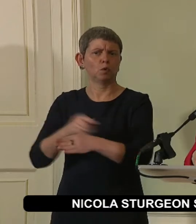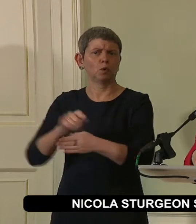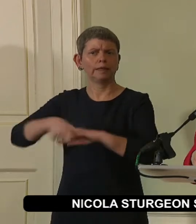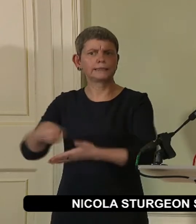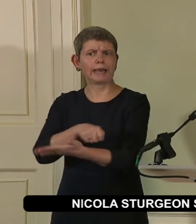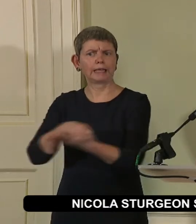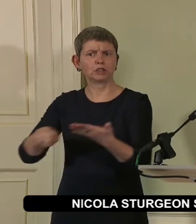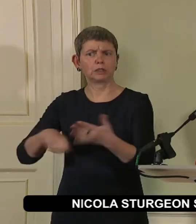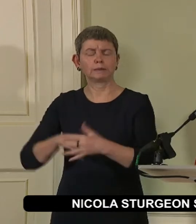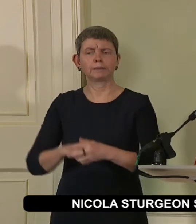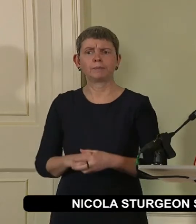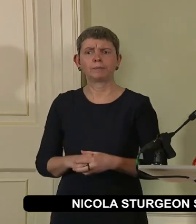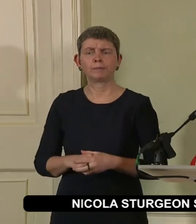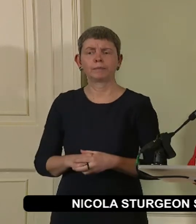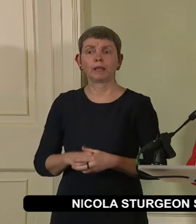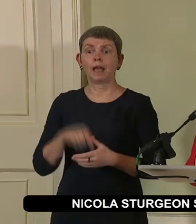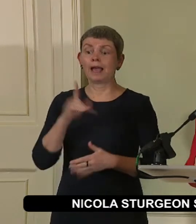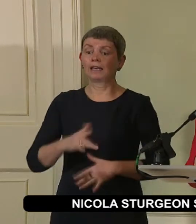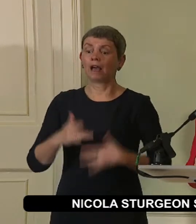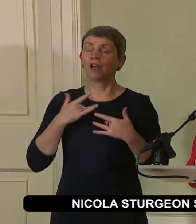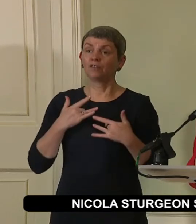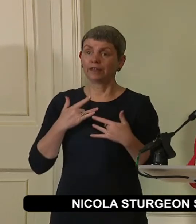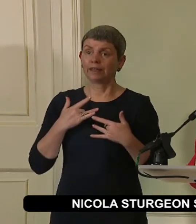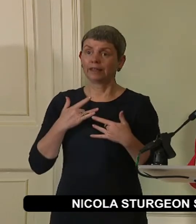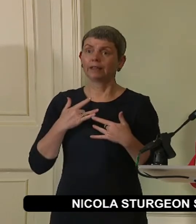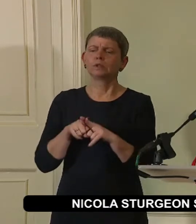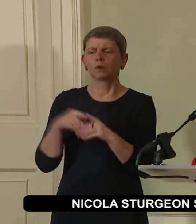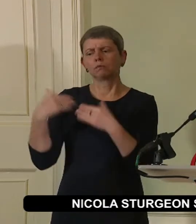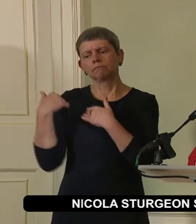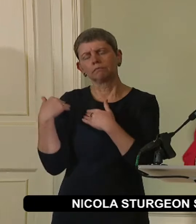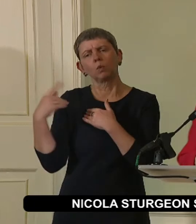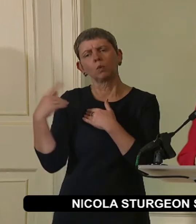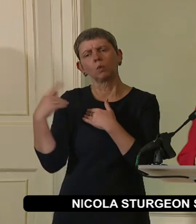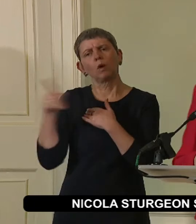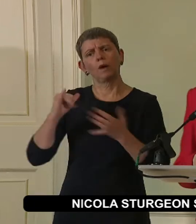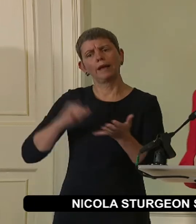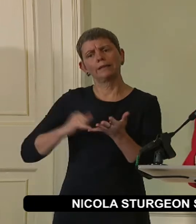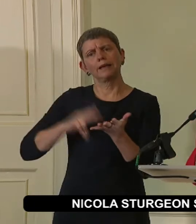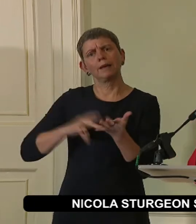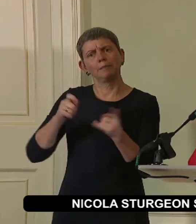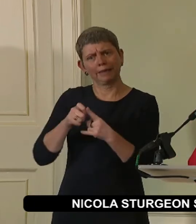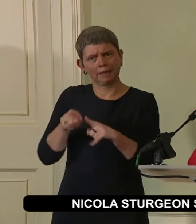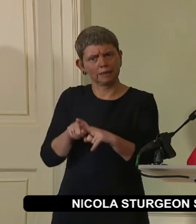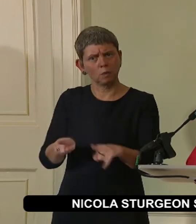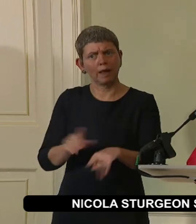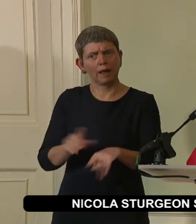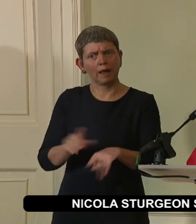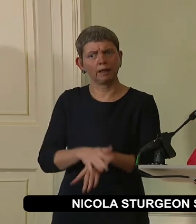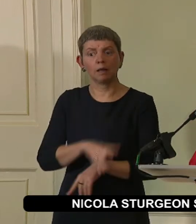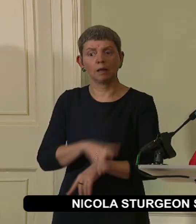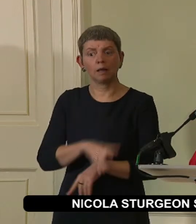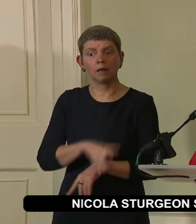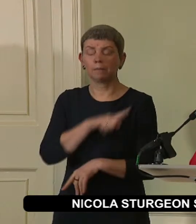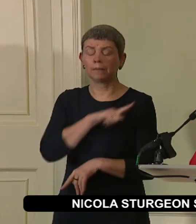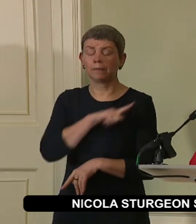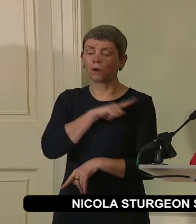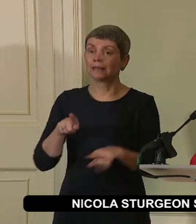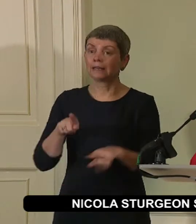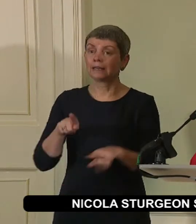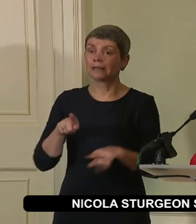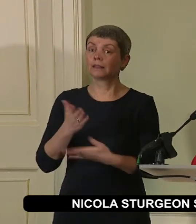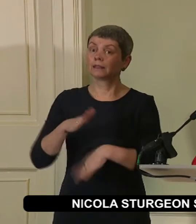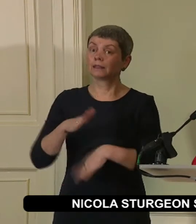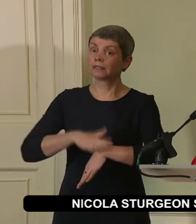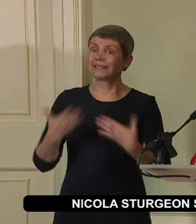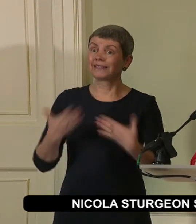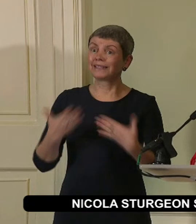very particular sense, I feel that duty to my party too. We are at a critical moment. The blocking